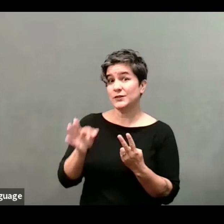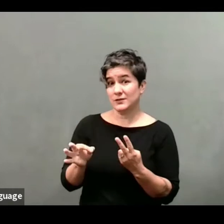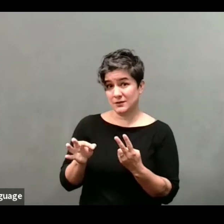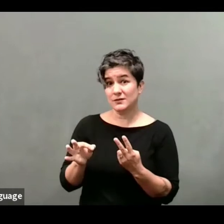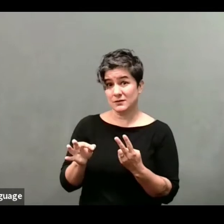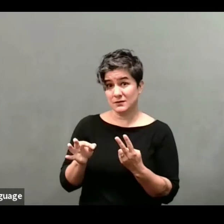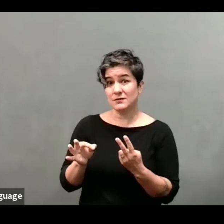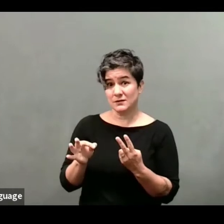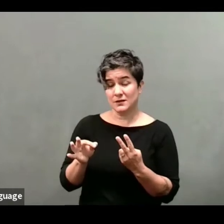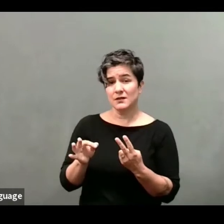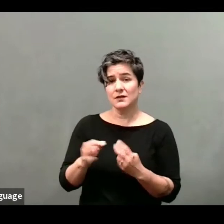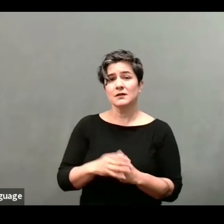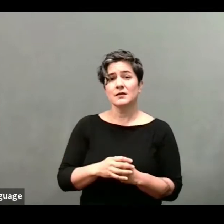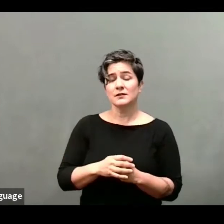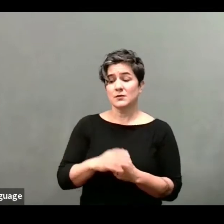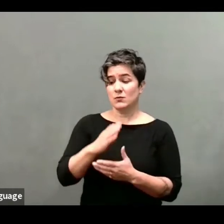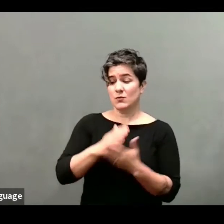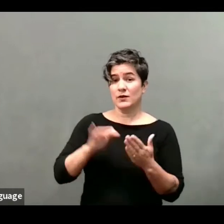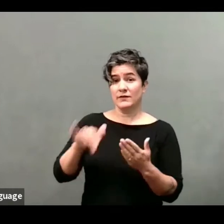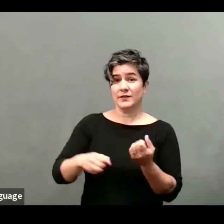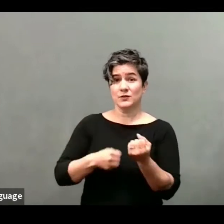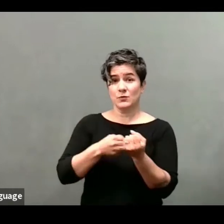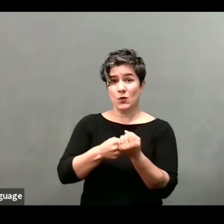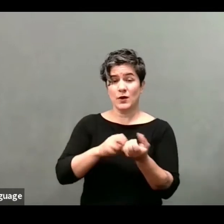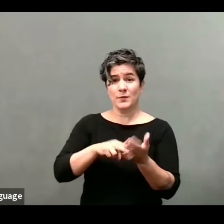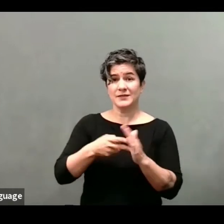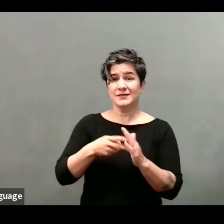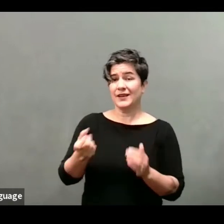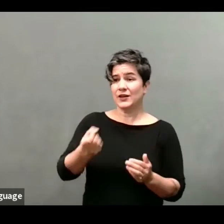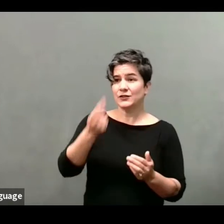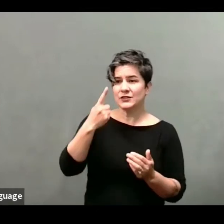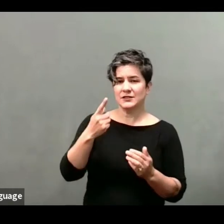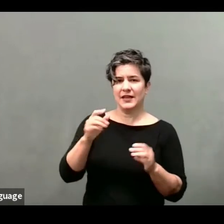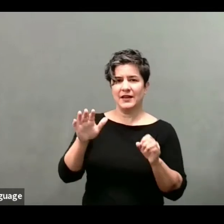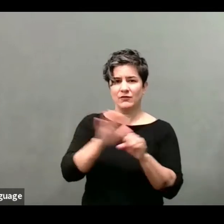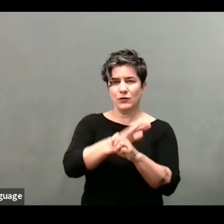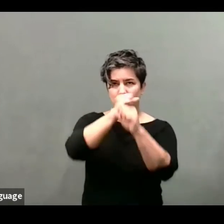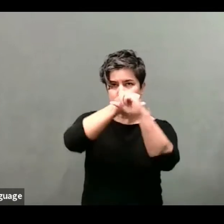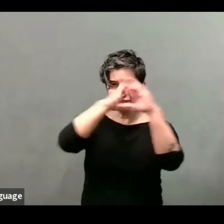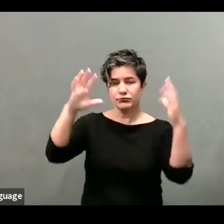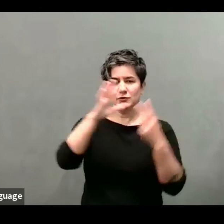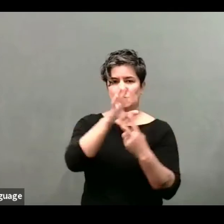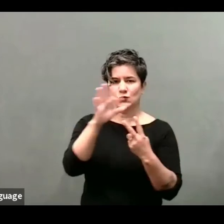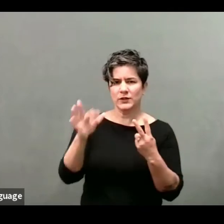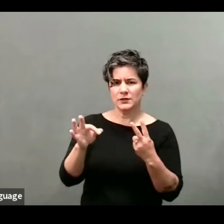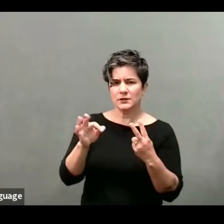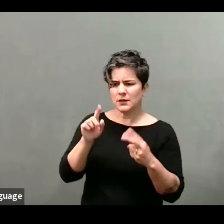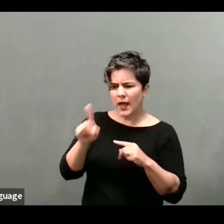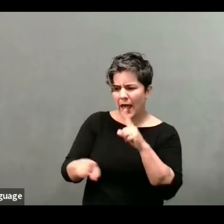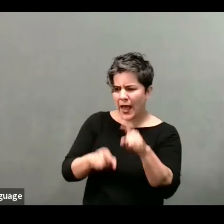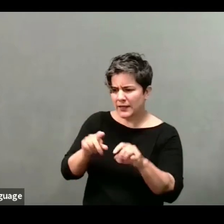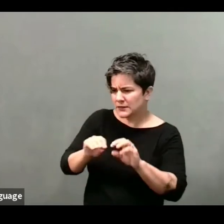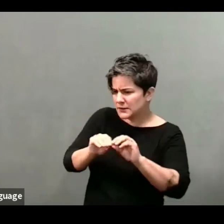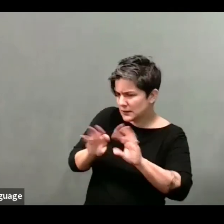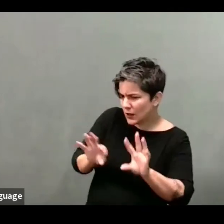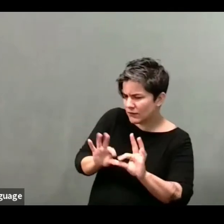the way. And part of that support is making sure they understand those choices, asking clarifying